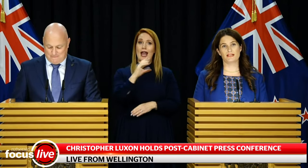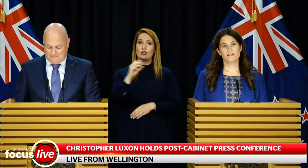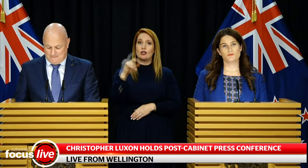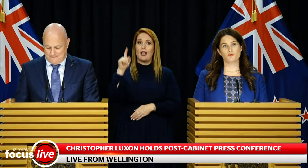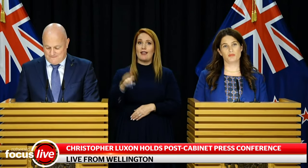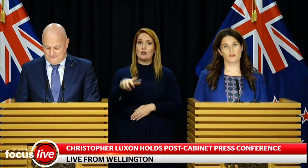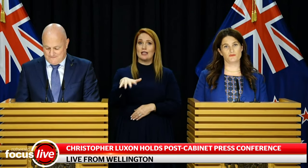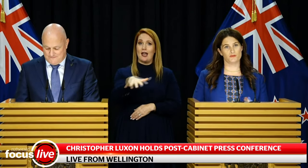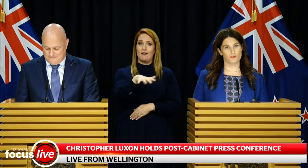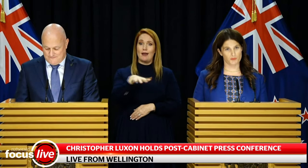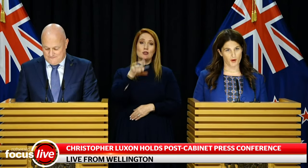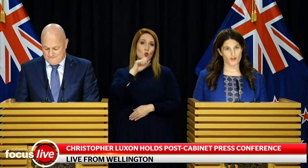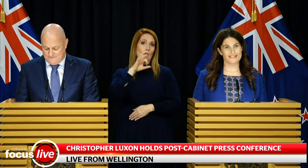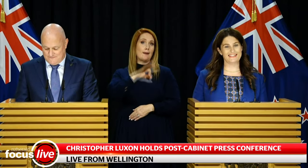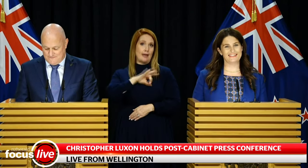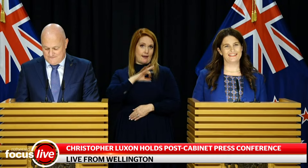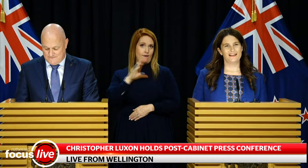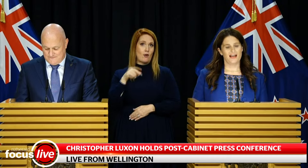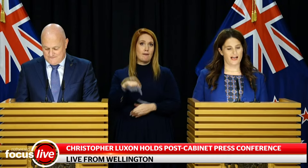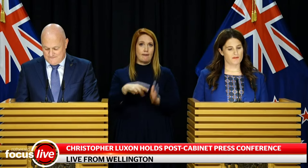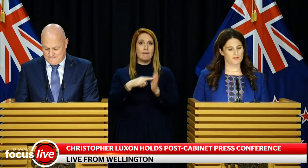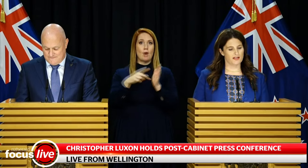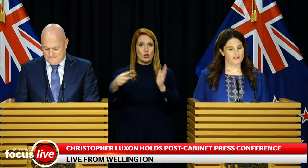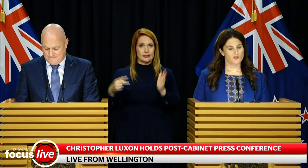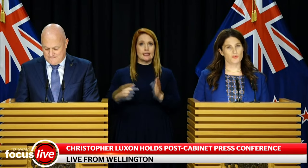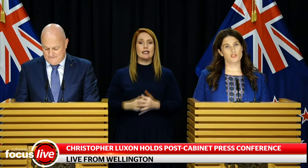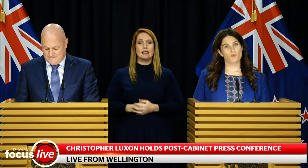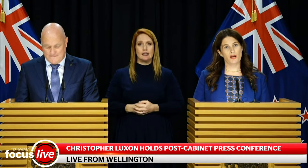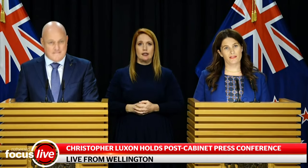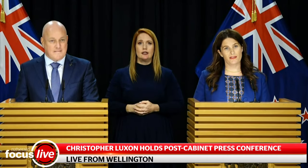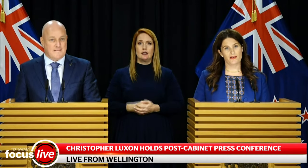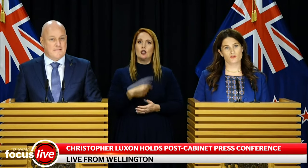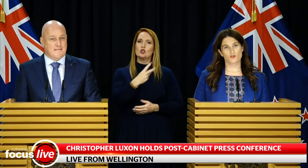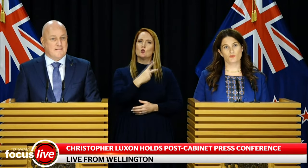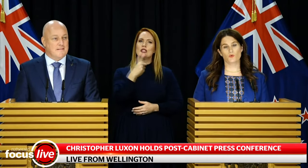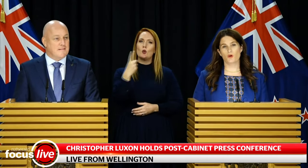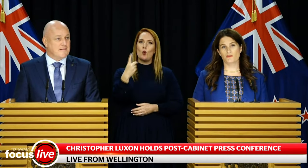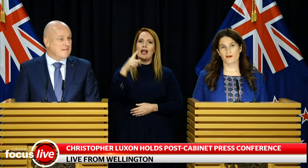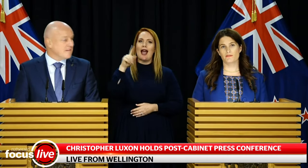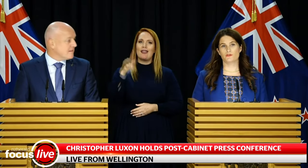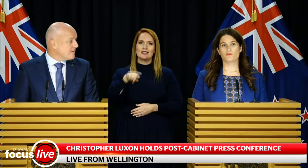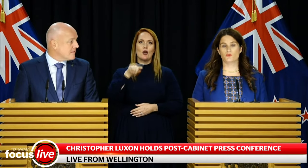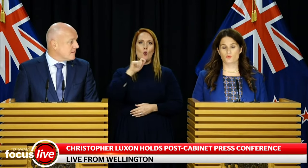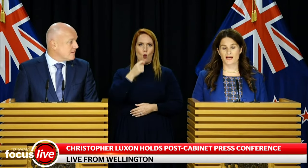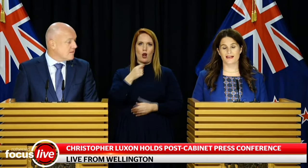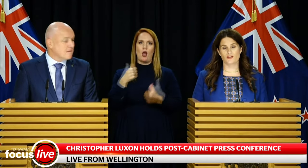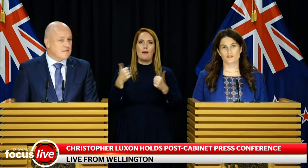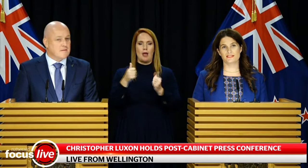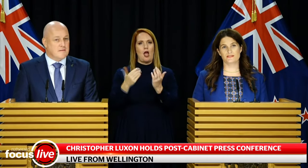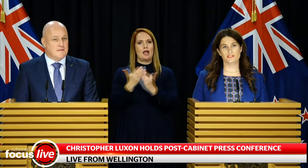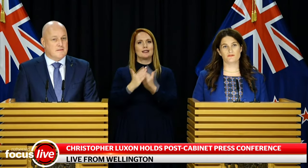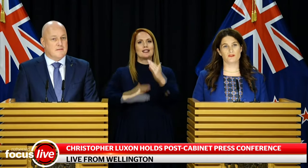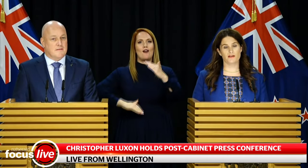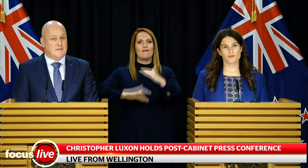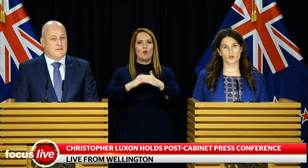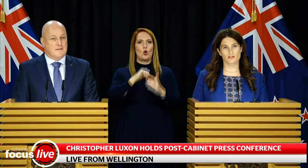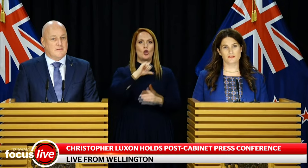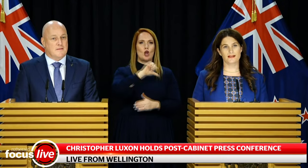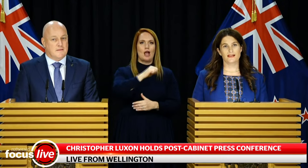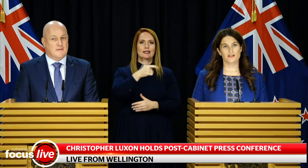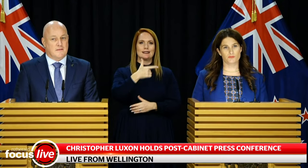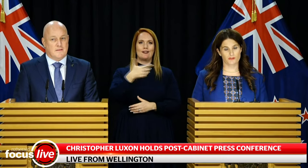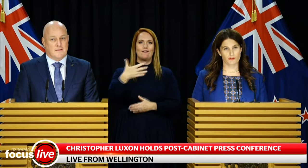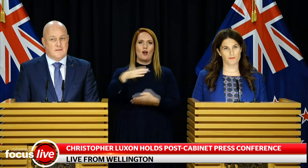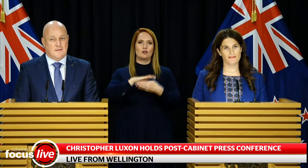100,000 families will benefit from the policy. It is 21,000 who would qualify for the full